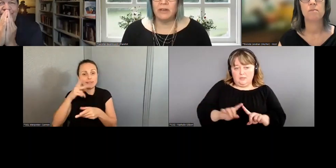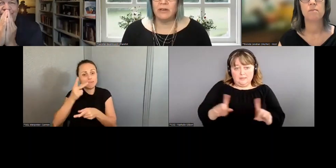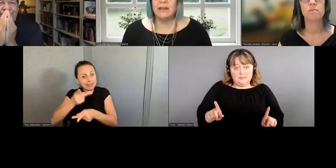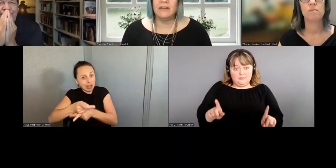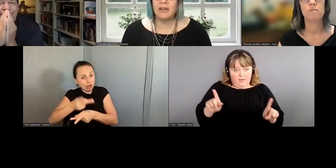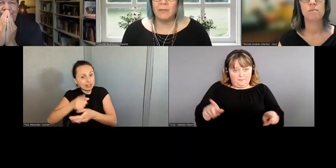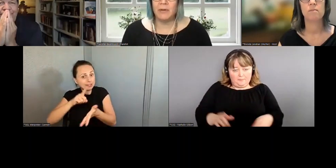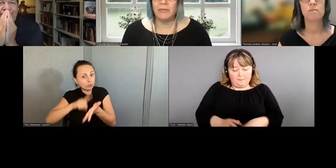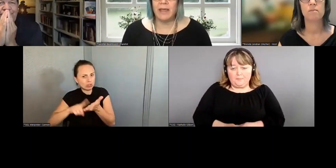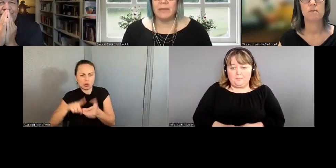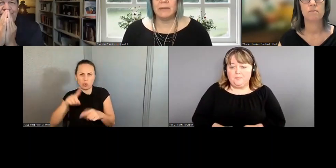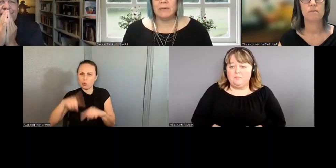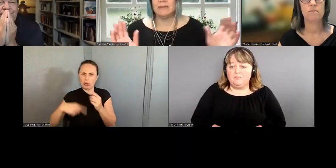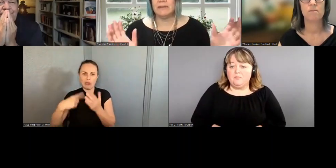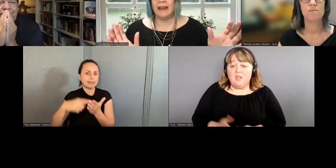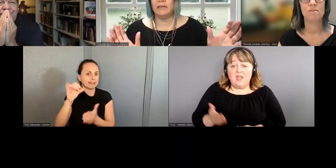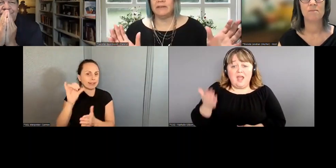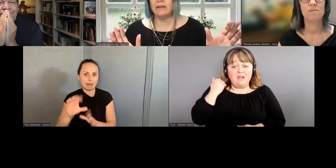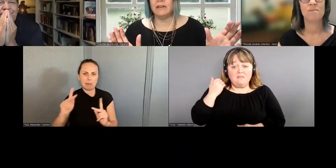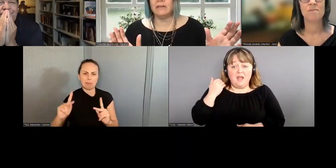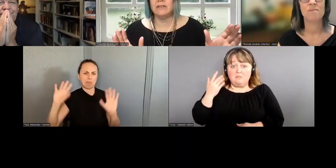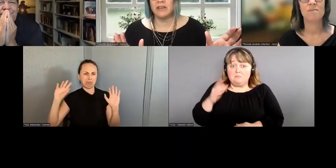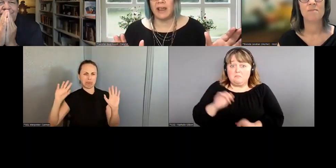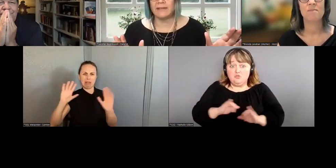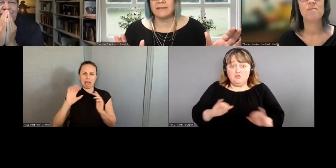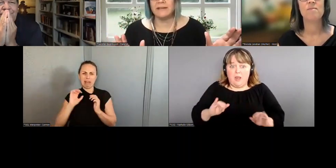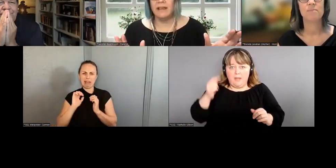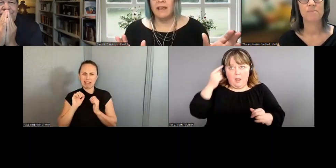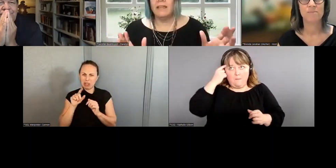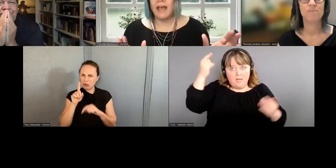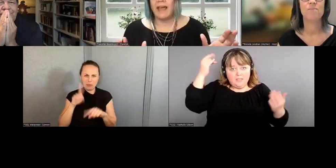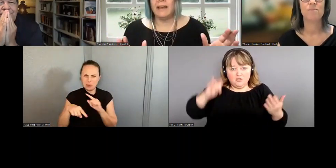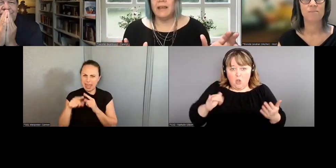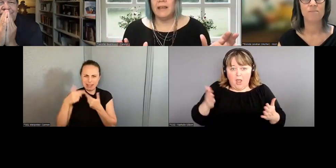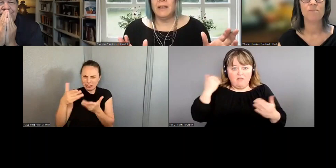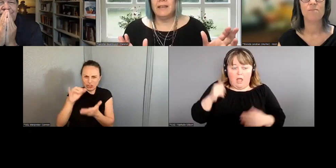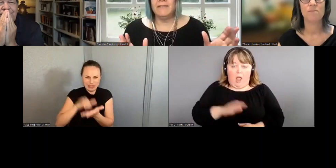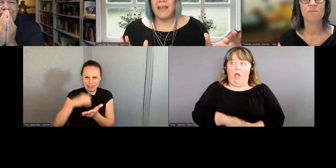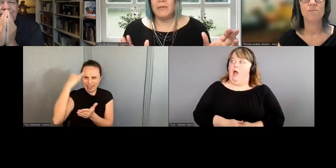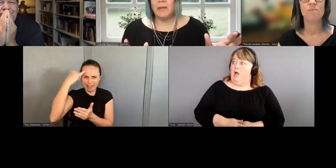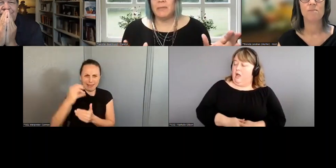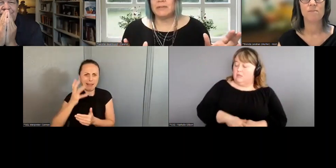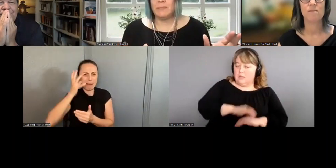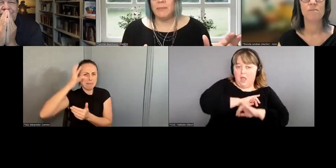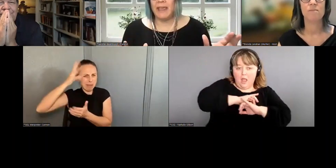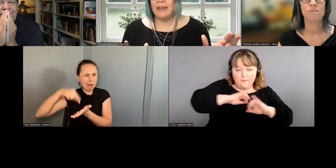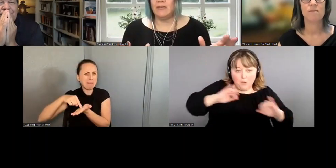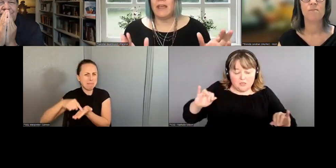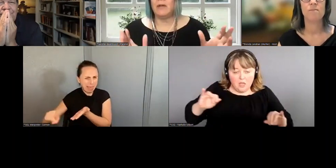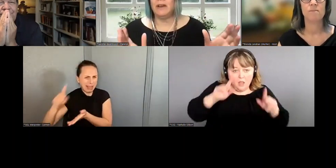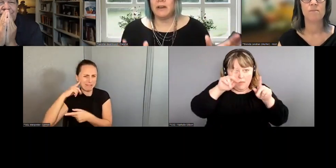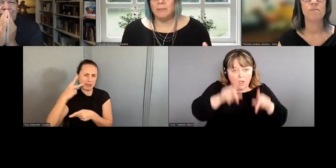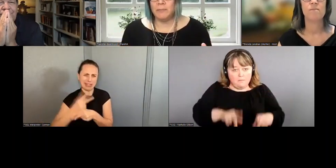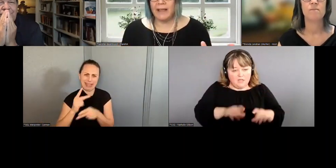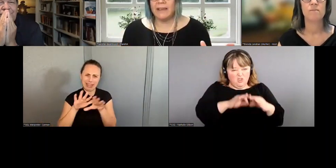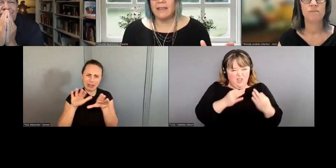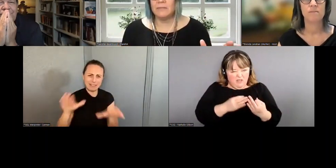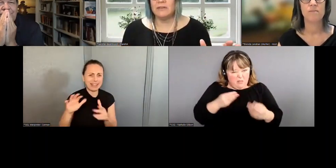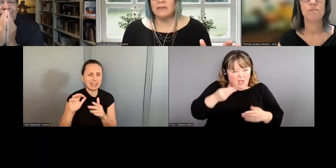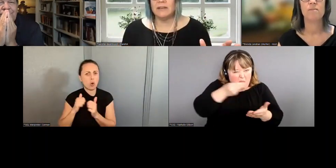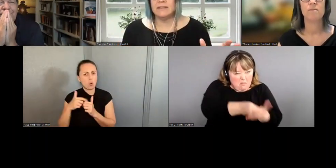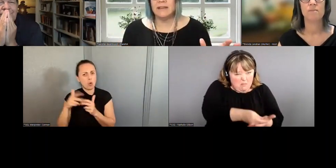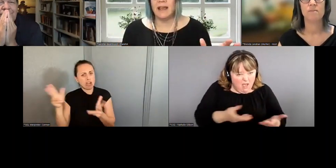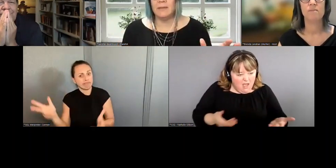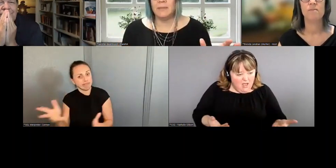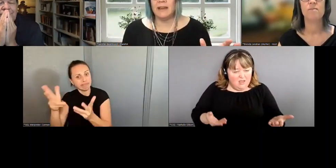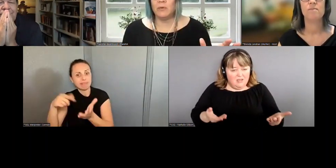we couldn't even talk about that because people said, how dare you suggest that family members be paid, or that we are compelling them to